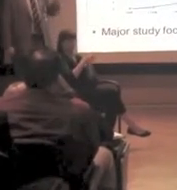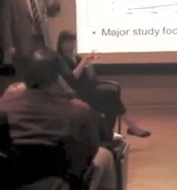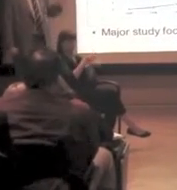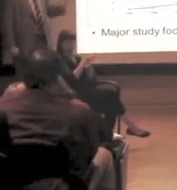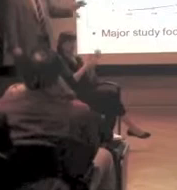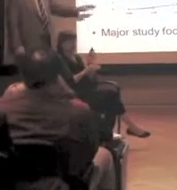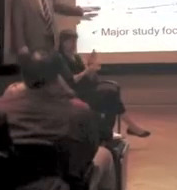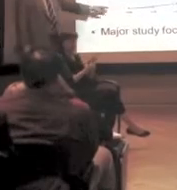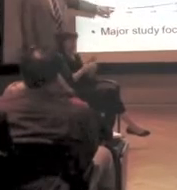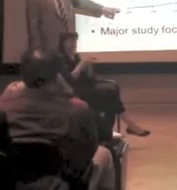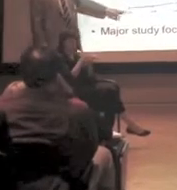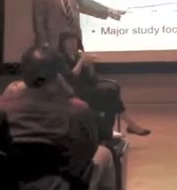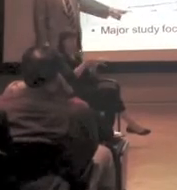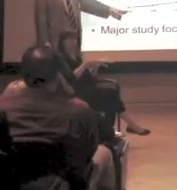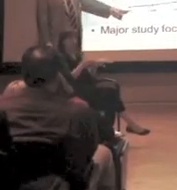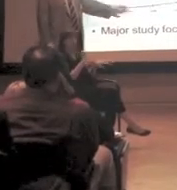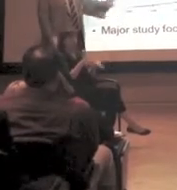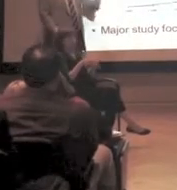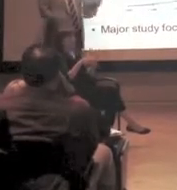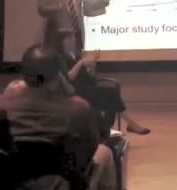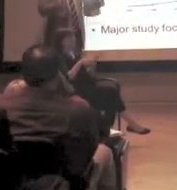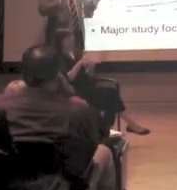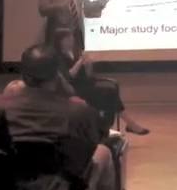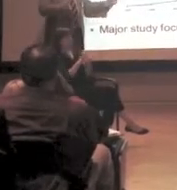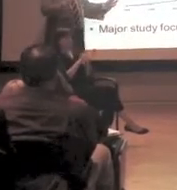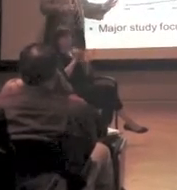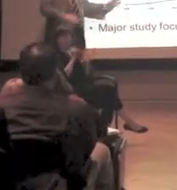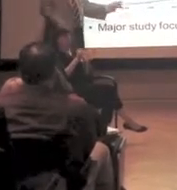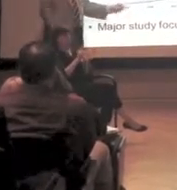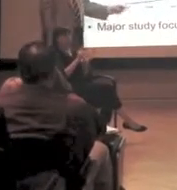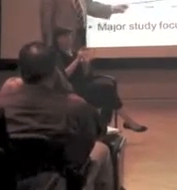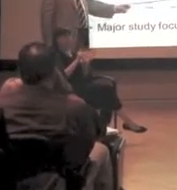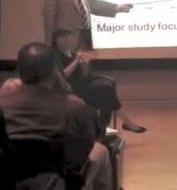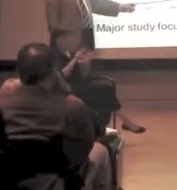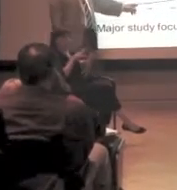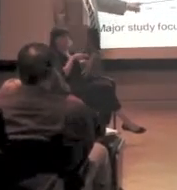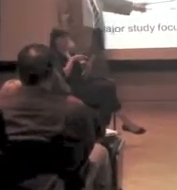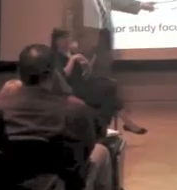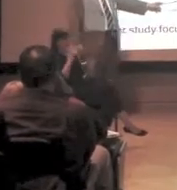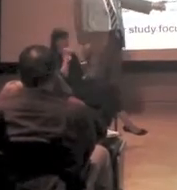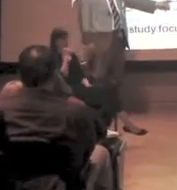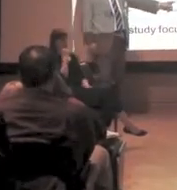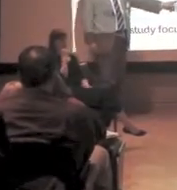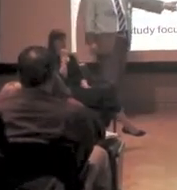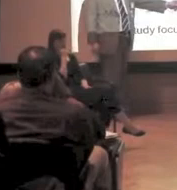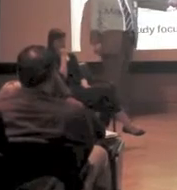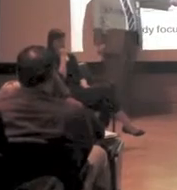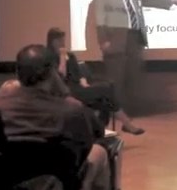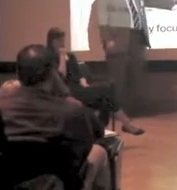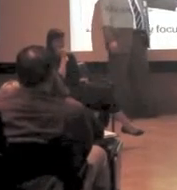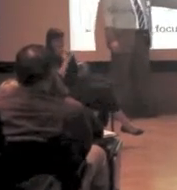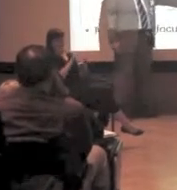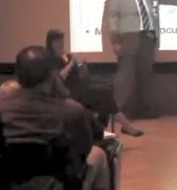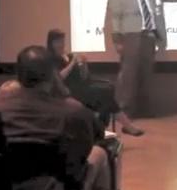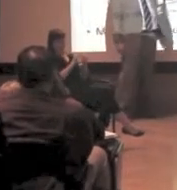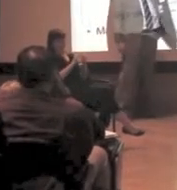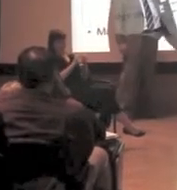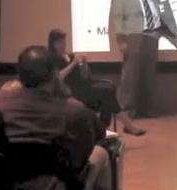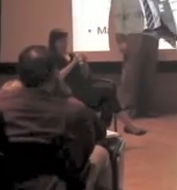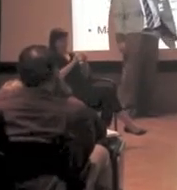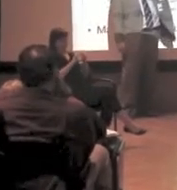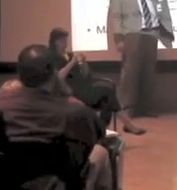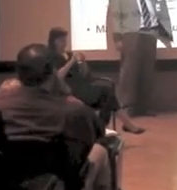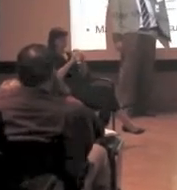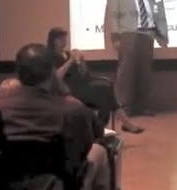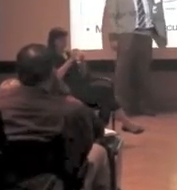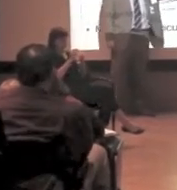very conservative group, so it takes us a while. We don't quite believe it, and then we can see we're starting to drink the Kool-Aid, and then we chugged